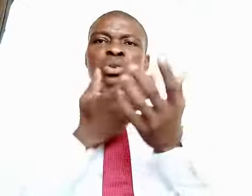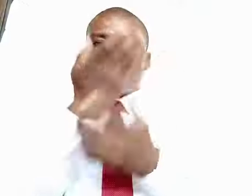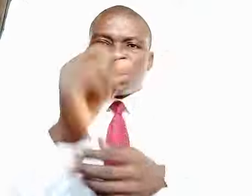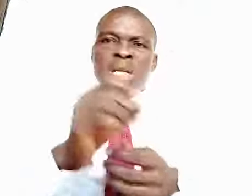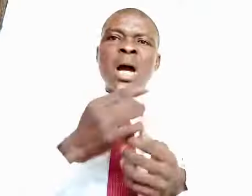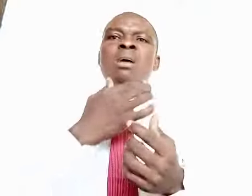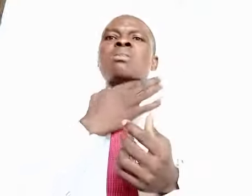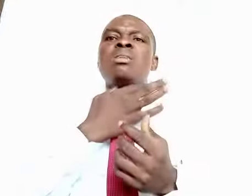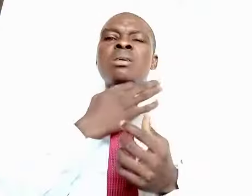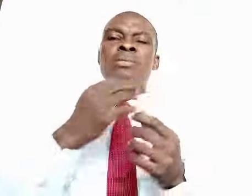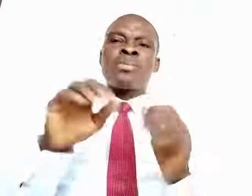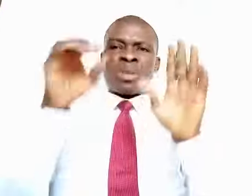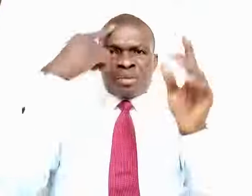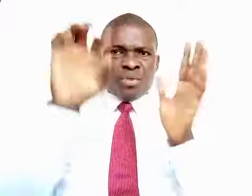e.g., fish.